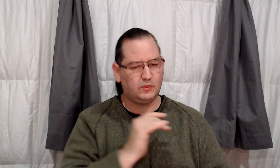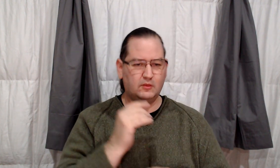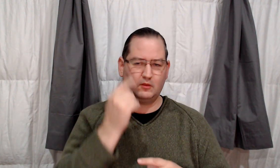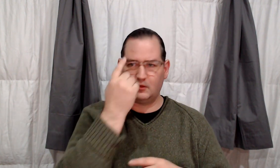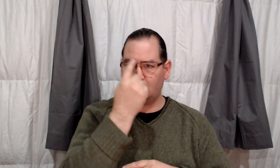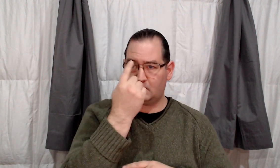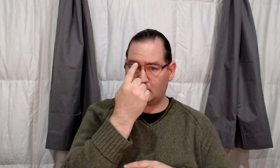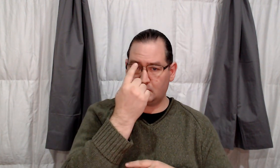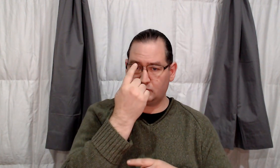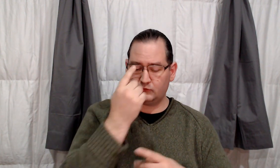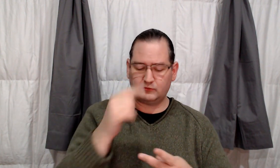sensations,